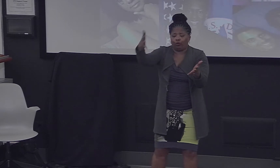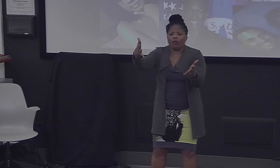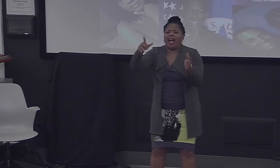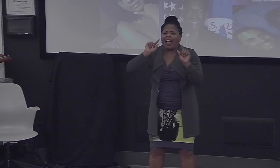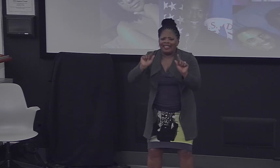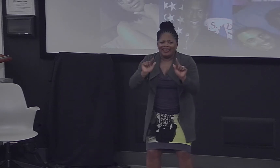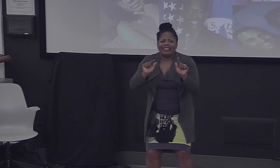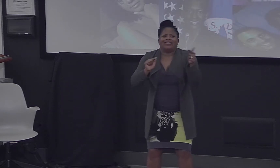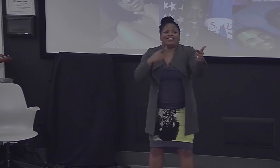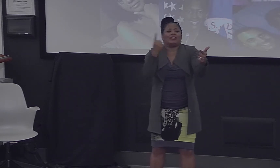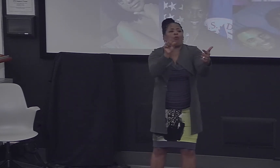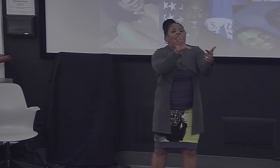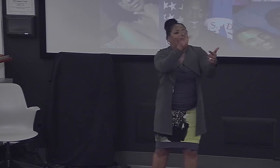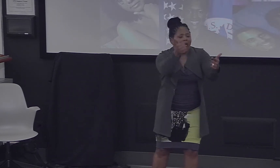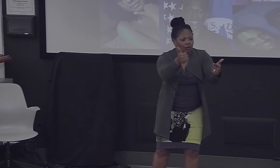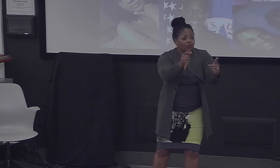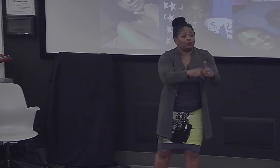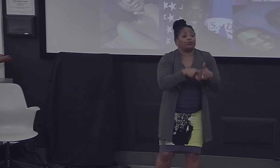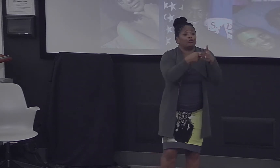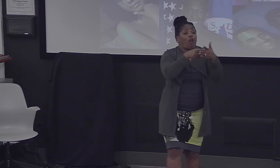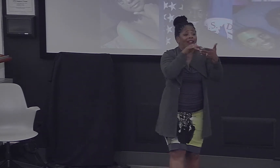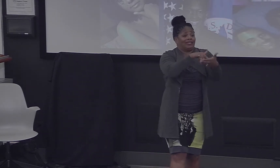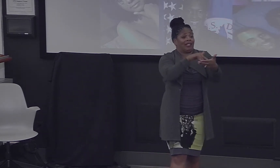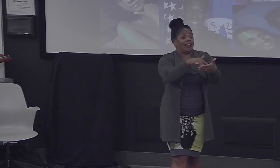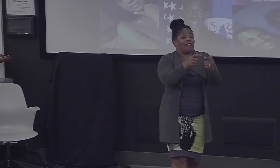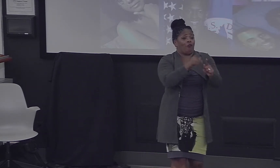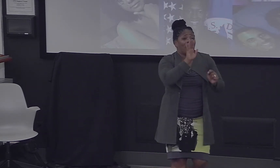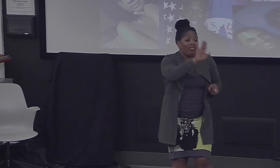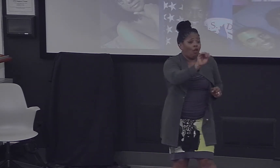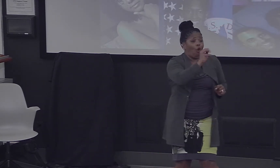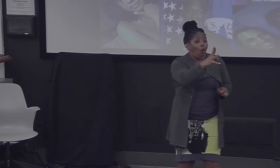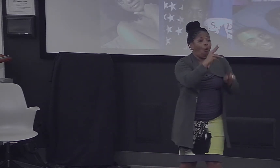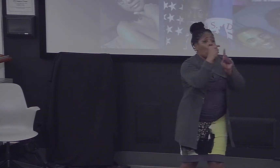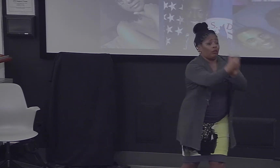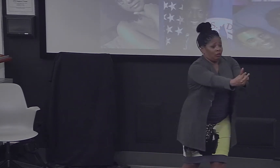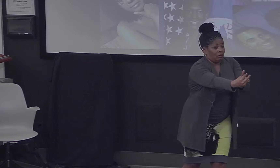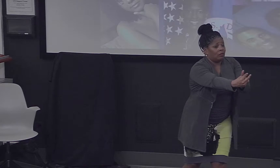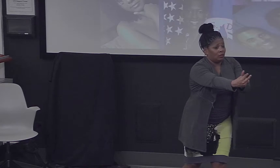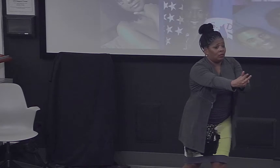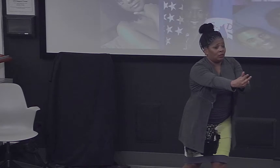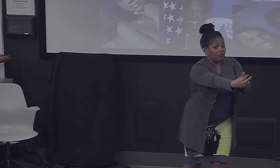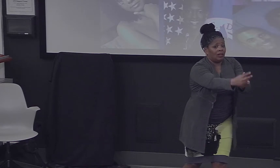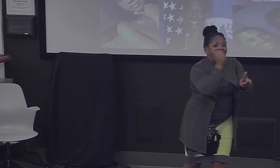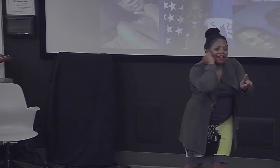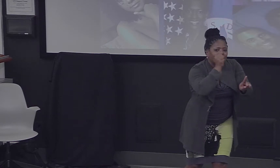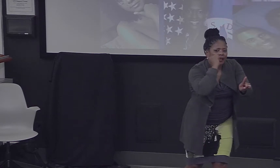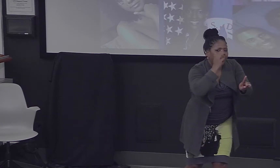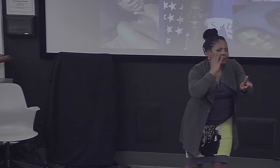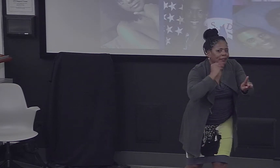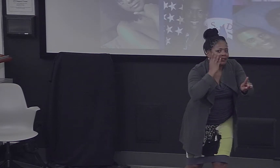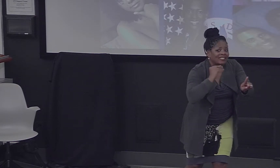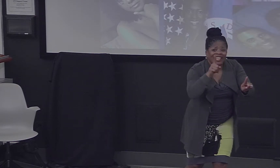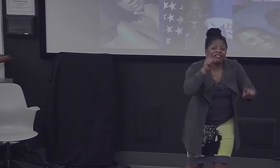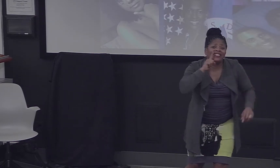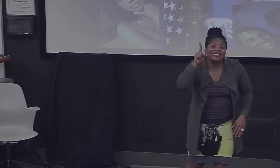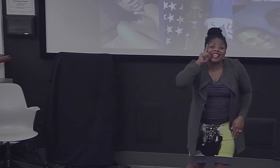Yes. So to get a full view of everything, you have to start by asking others, and from their perspective, that might lead me. What is